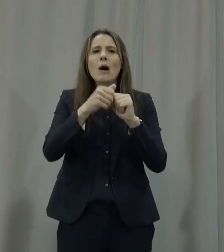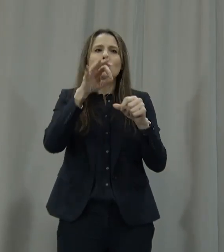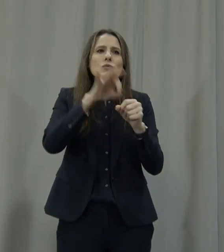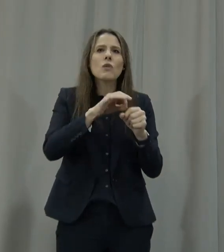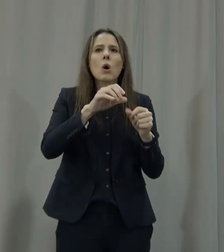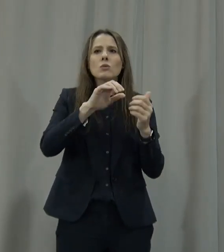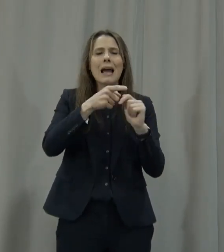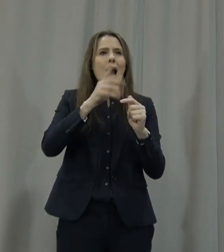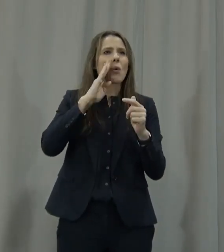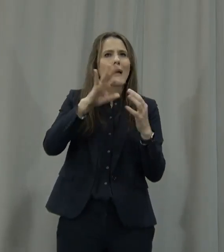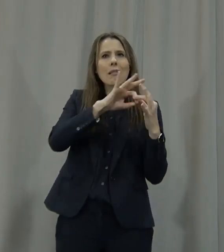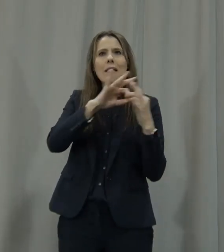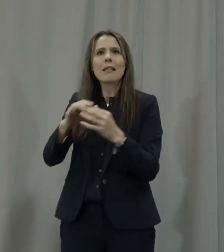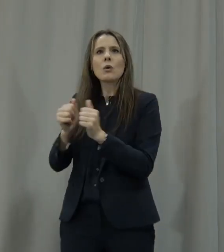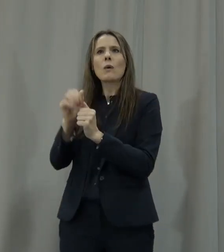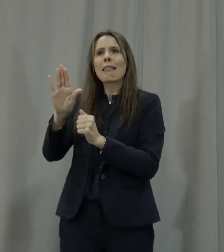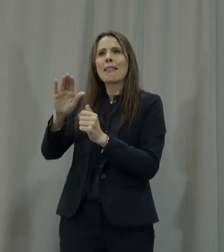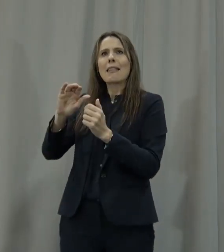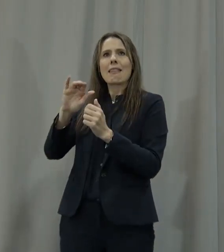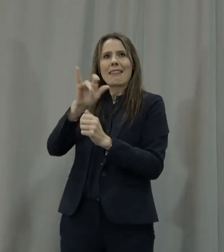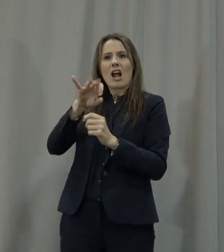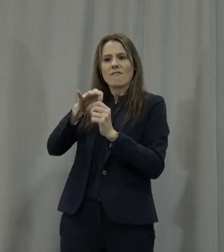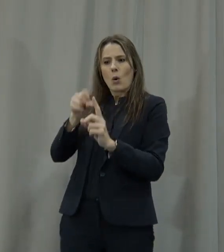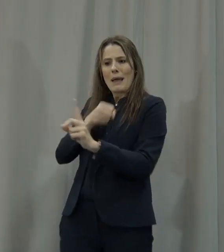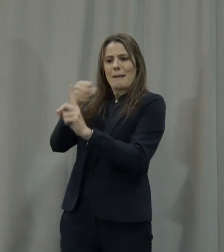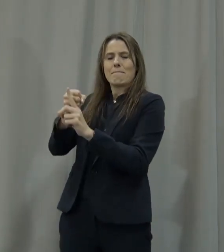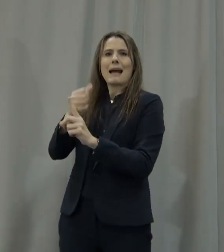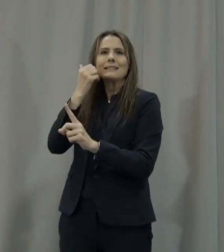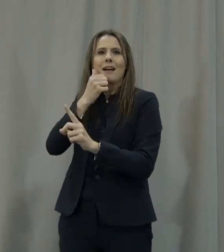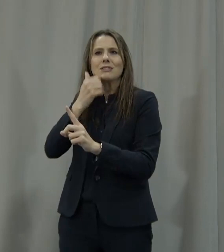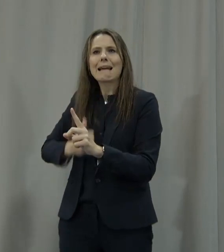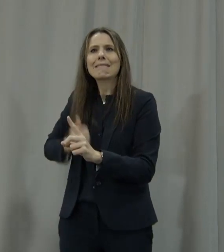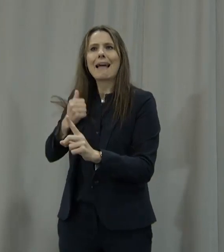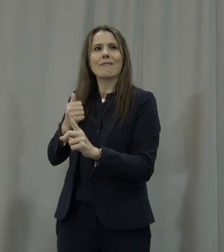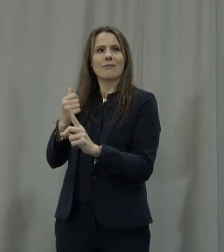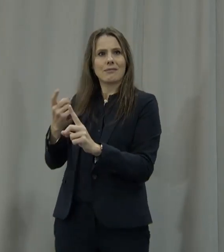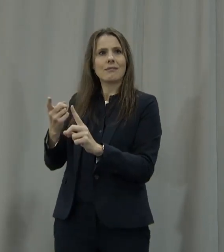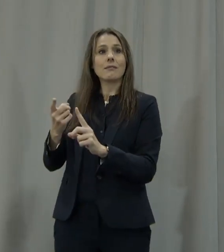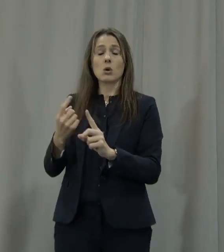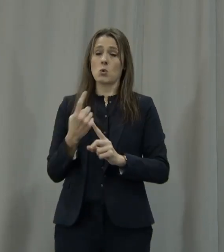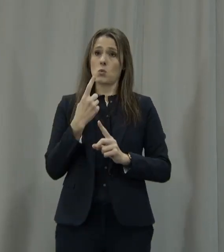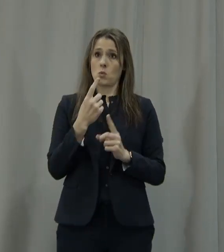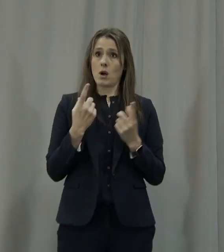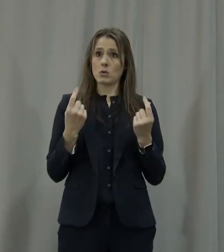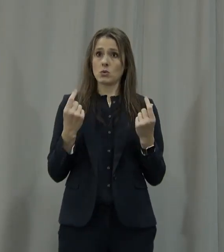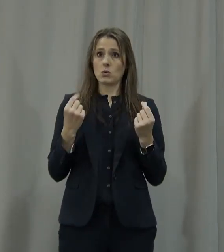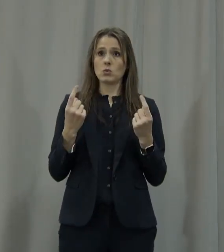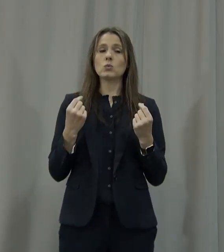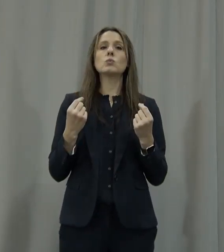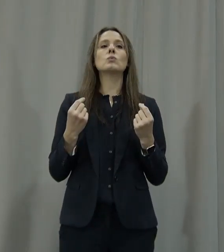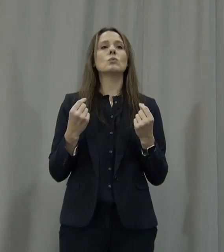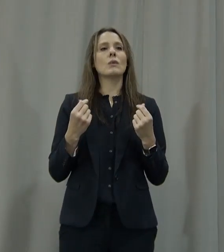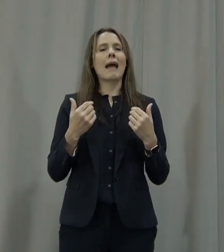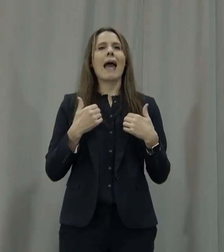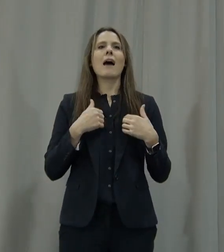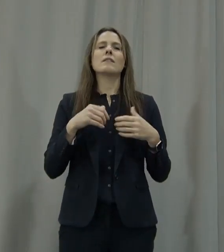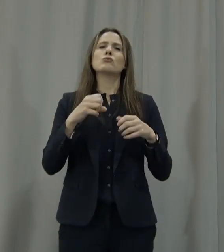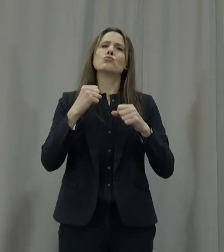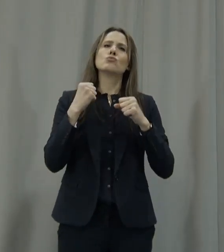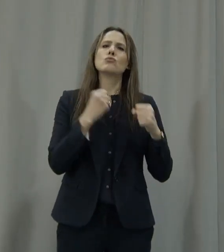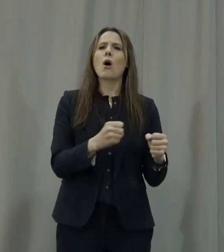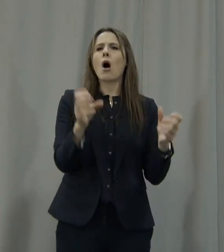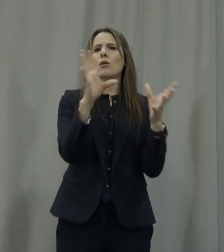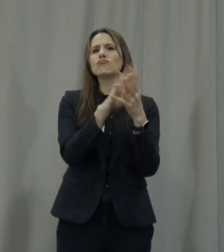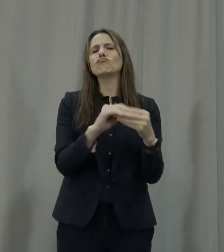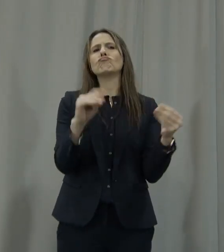the practice of voting with its impact on everyday issues. One strategy involved using compelling storytelling